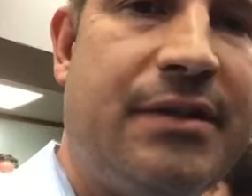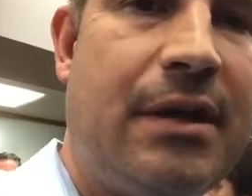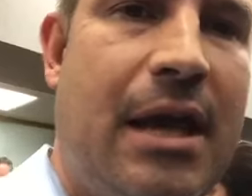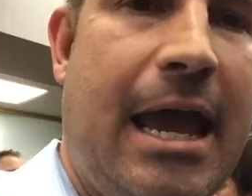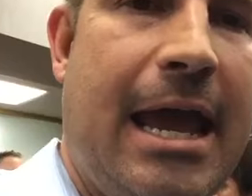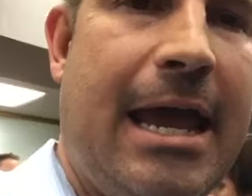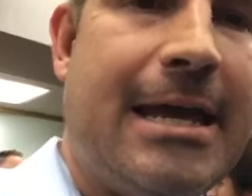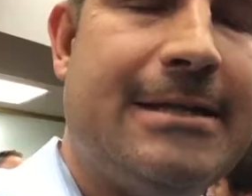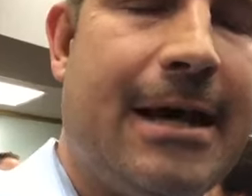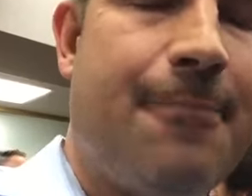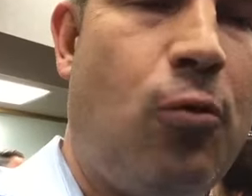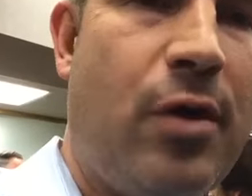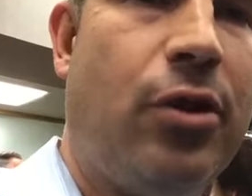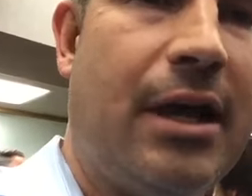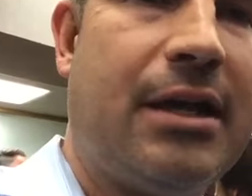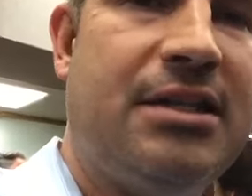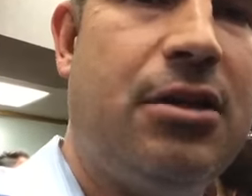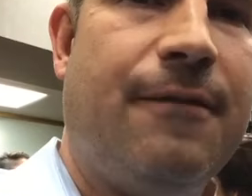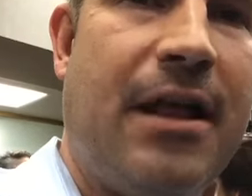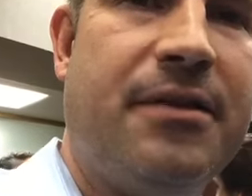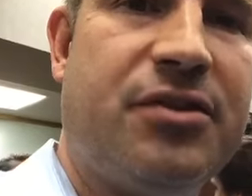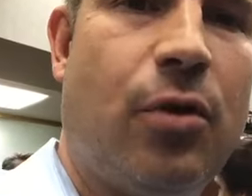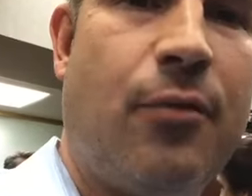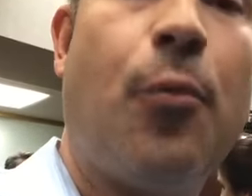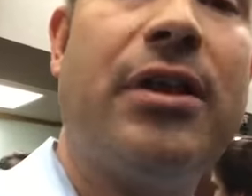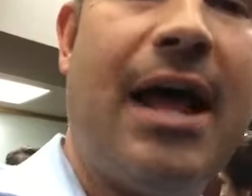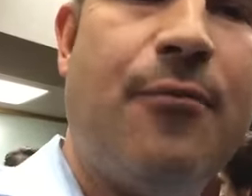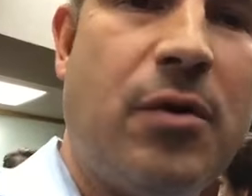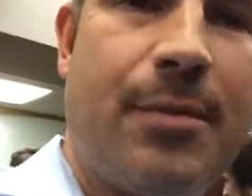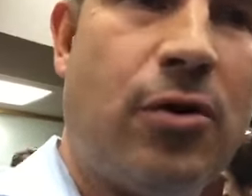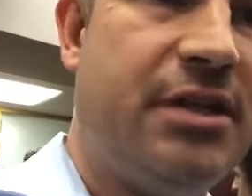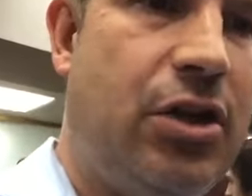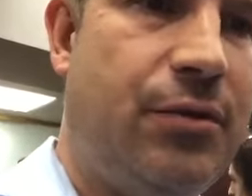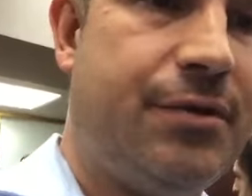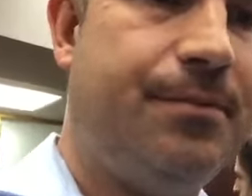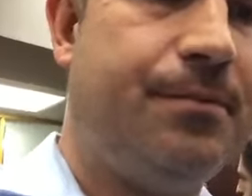joining us, and we will continue to follow this story. Reporting live, Bo Zimmer, 10 News.